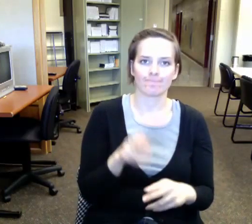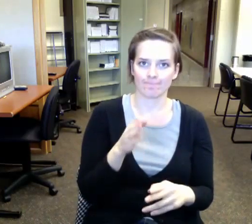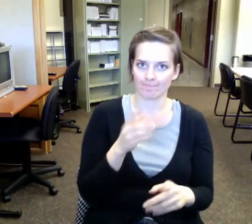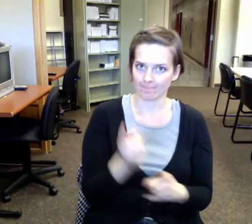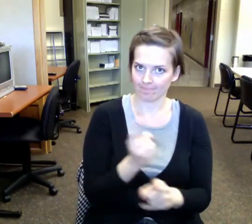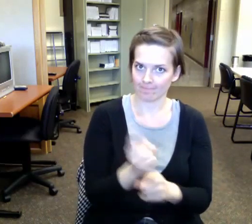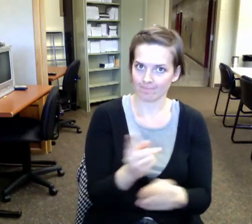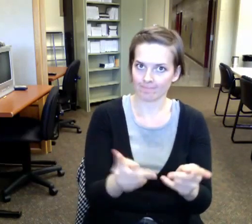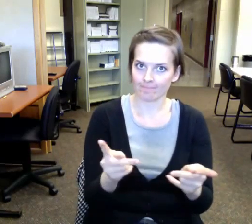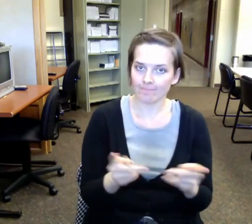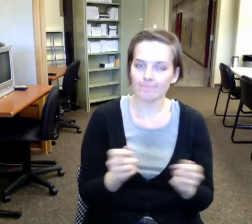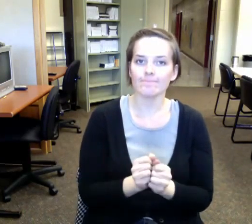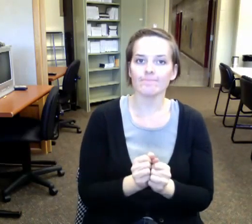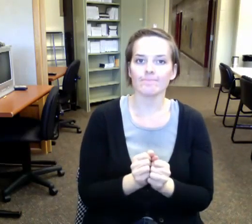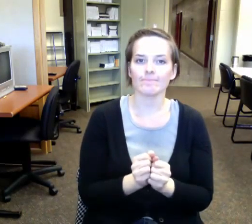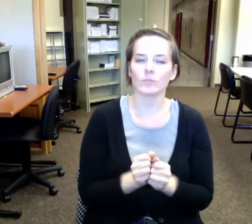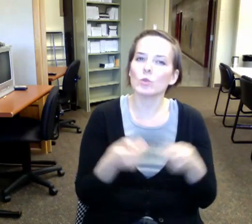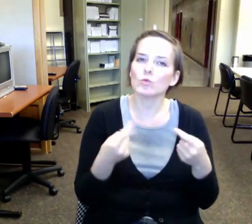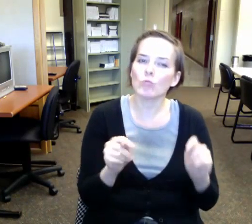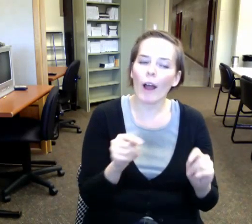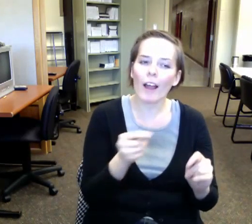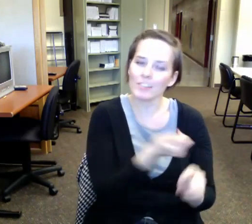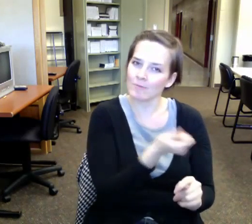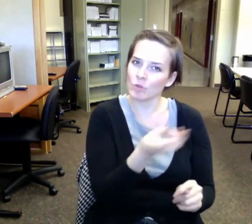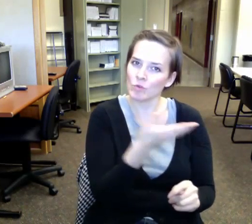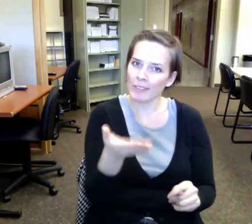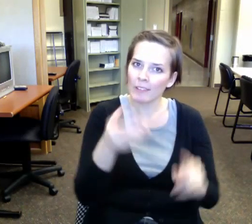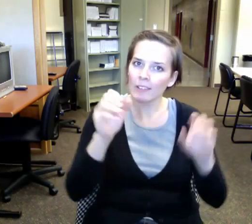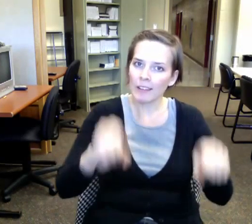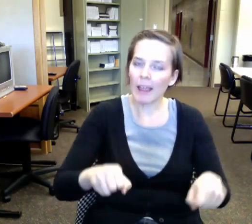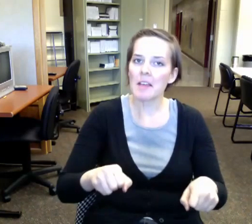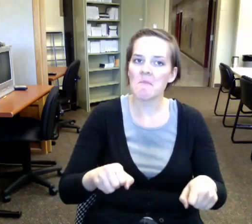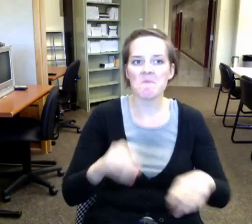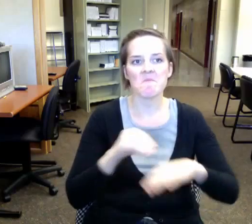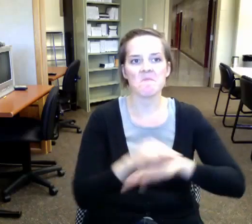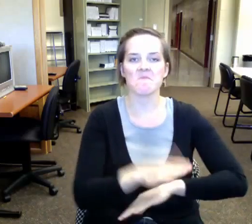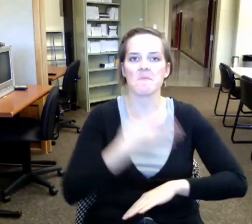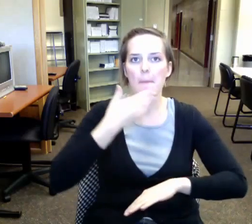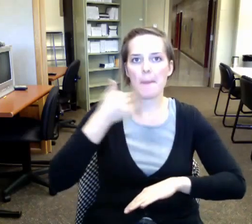can make you a more effective listener, and with any luck, can make you a better student.